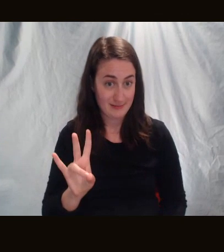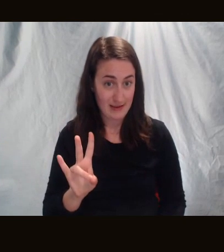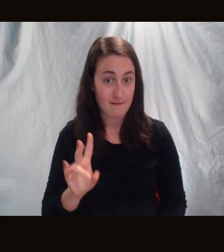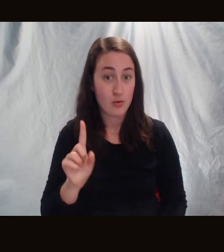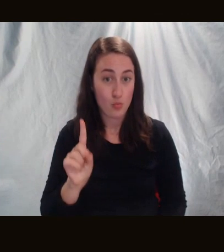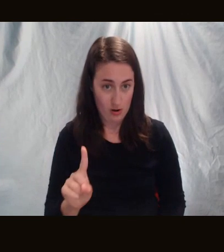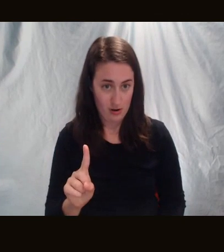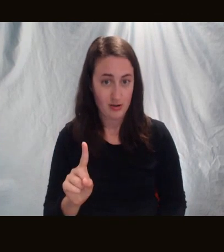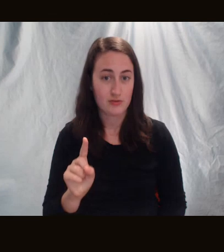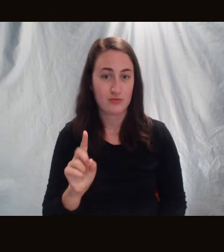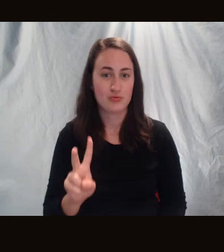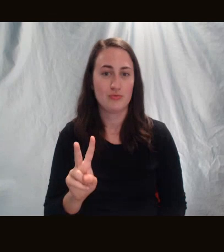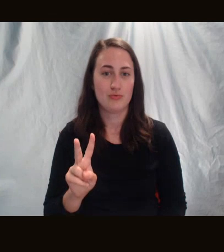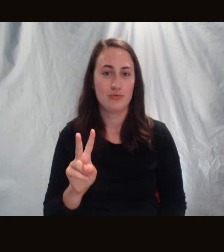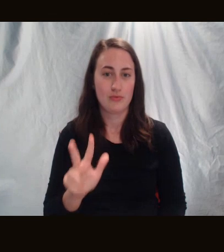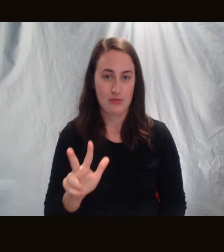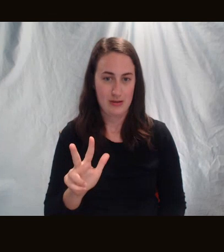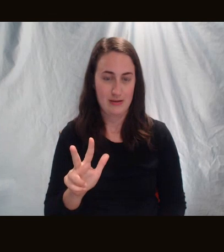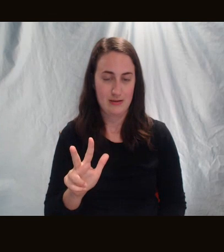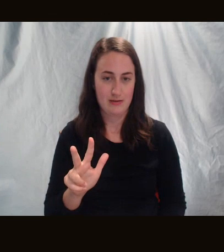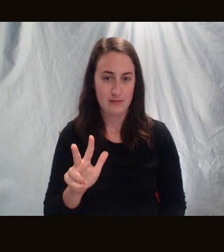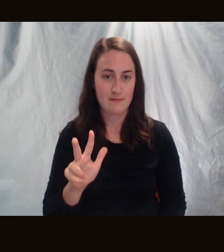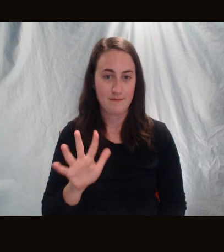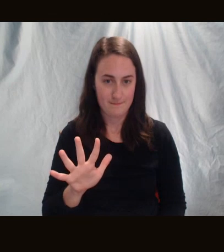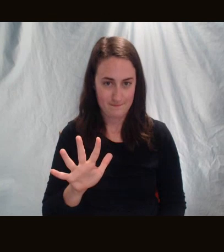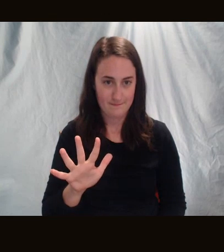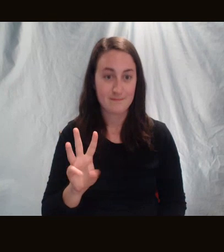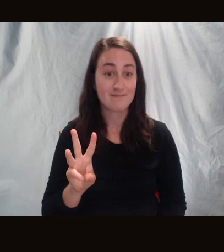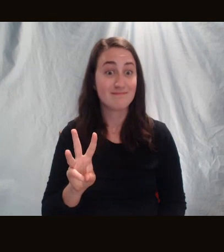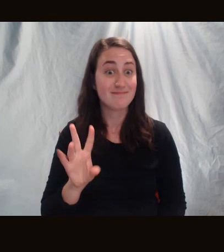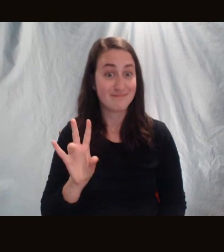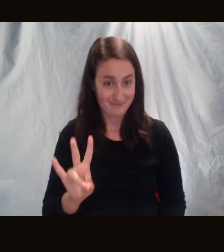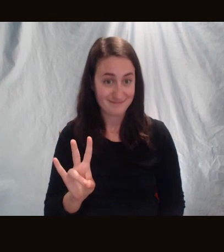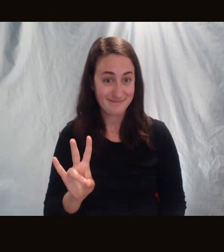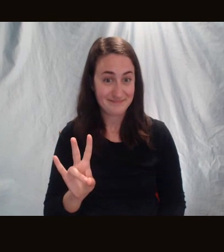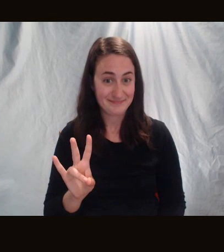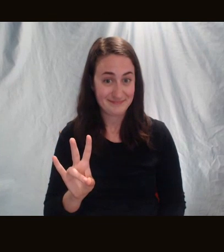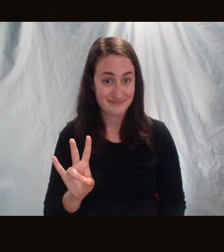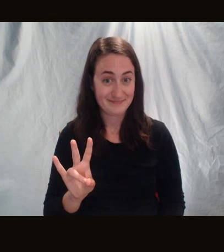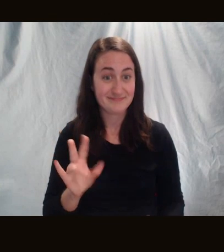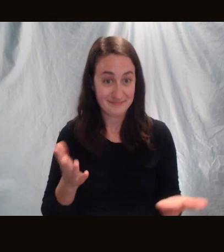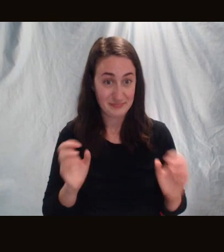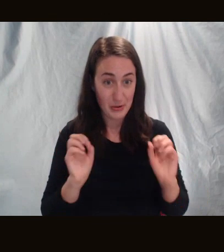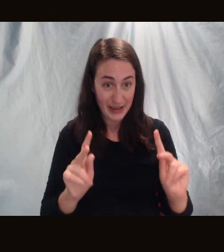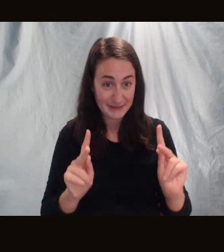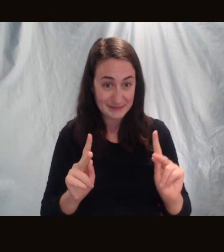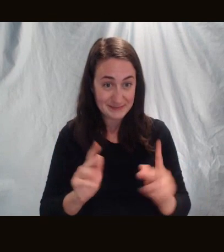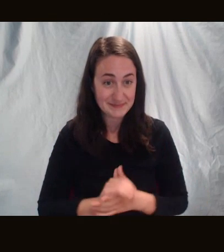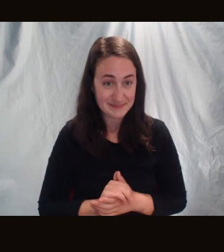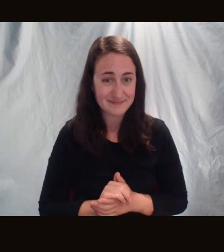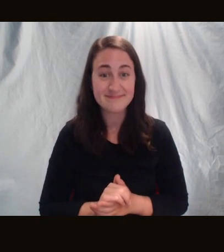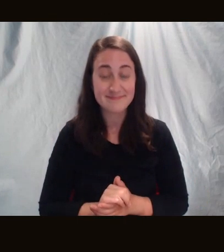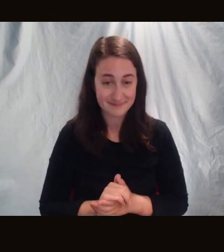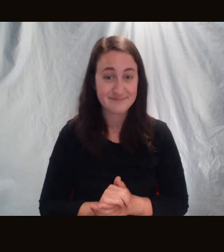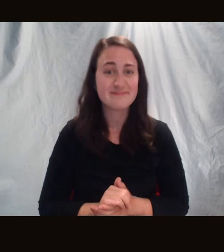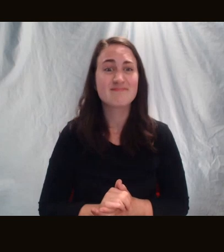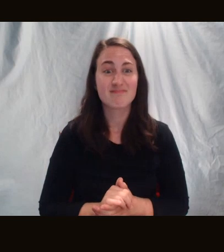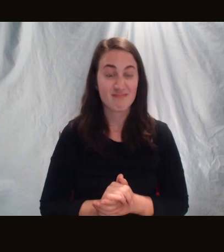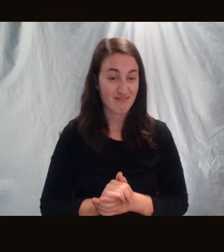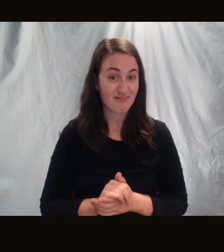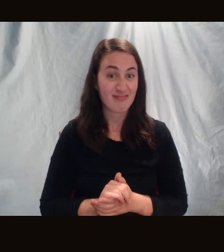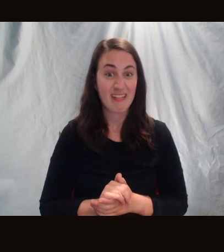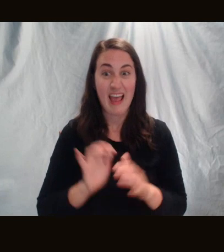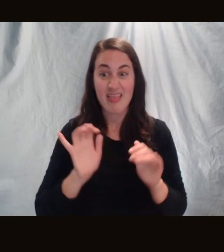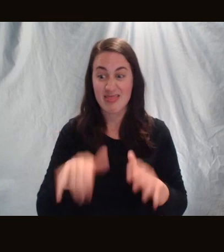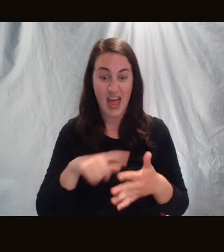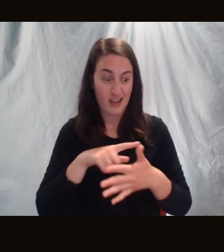we step 1, then we reach. We're now in closed position. Okay? And that's how we're going to finish and complete